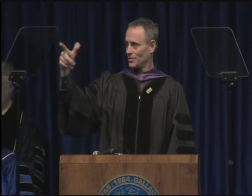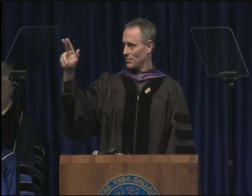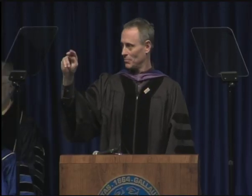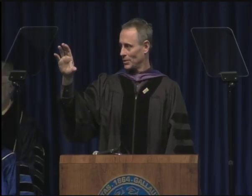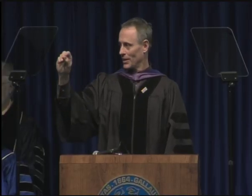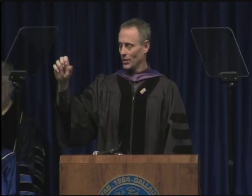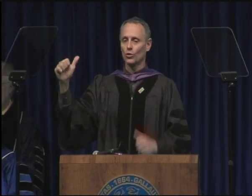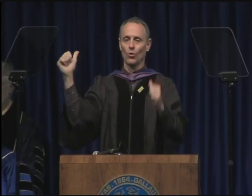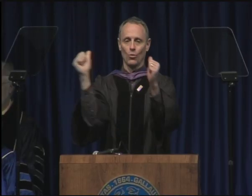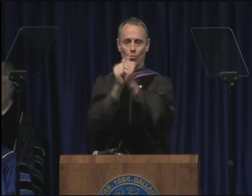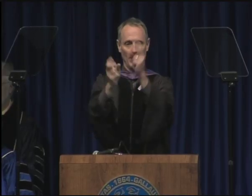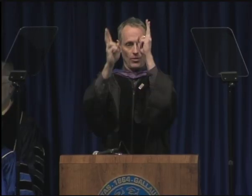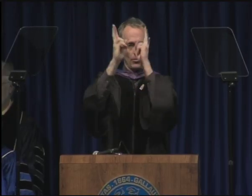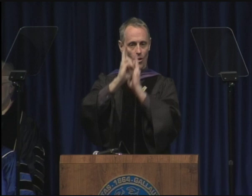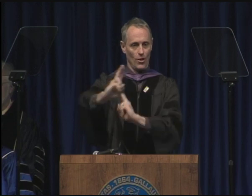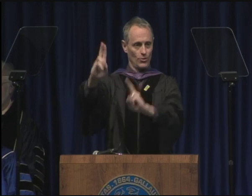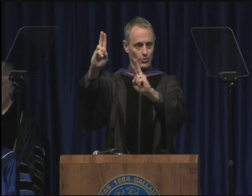Ezra Plancon with honors.